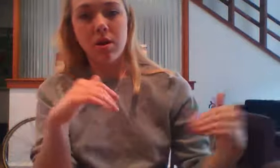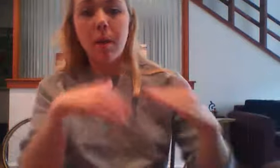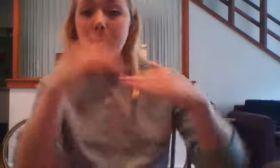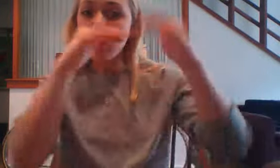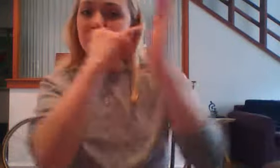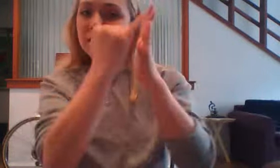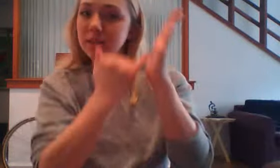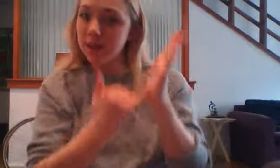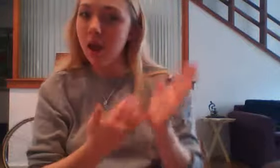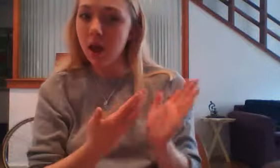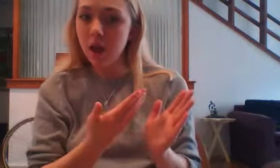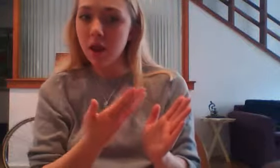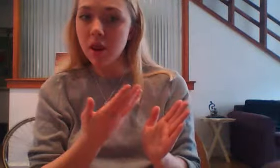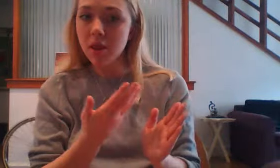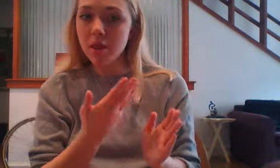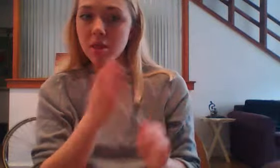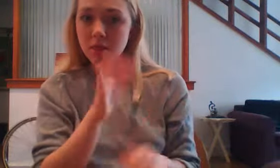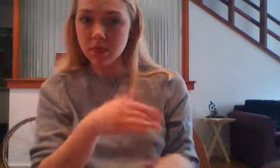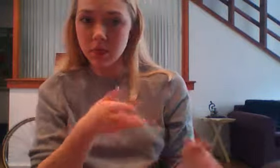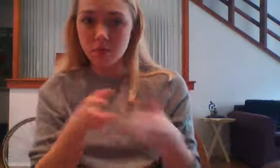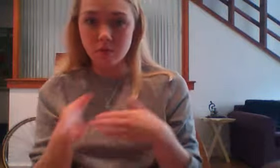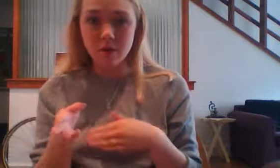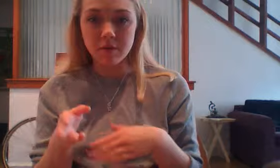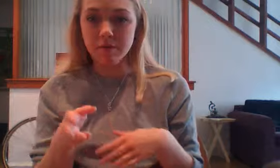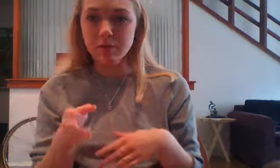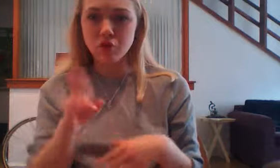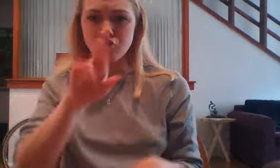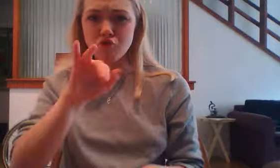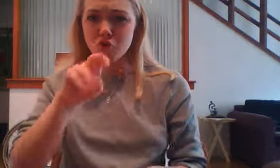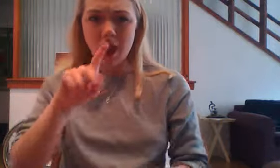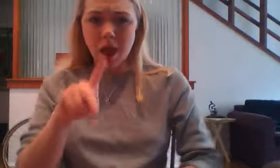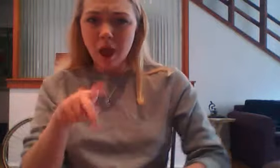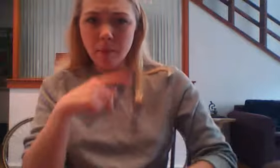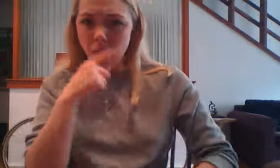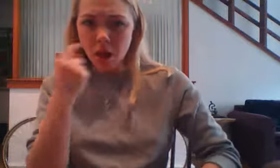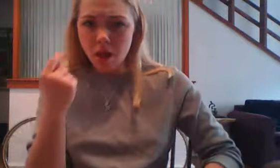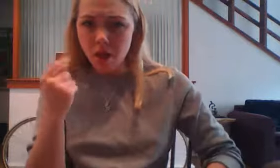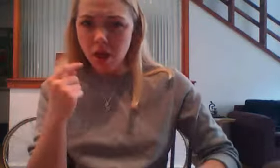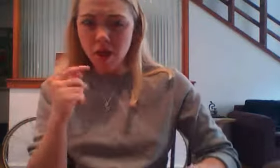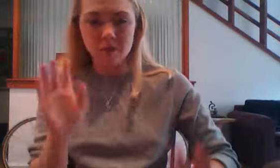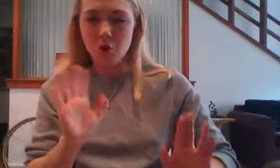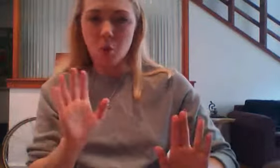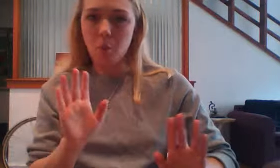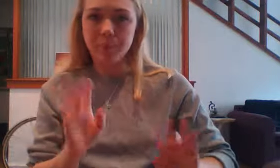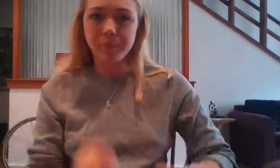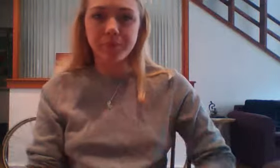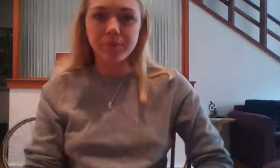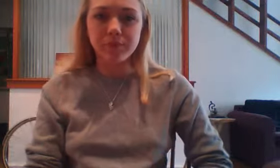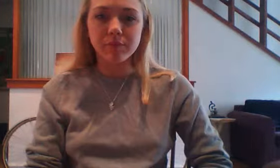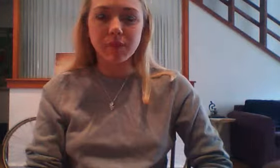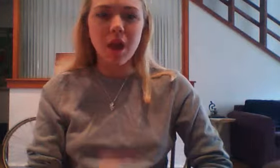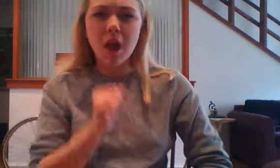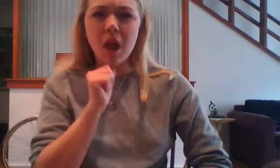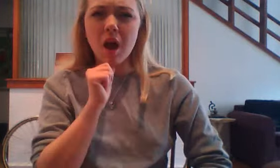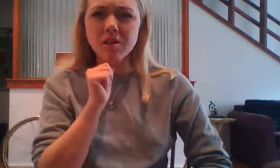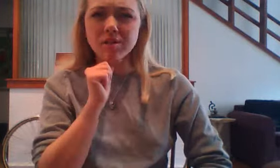have the ugly ramp attached to the building. But it's still not exactly right, I would